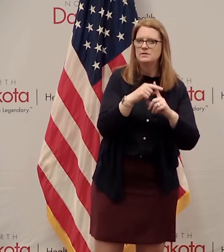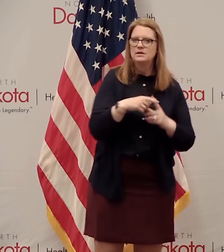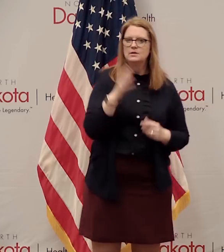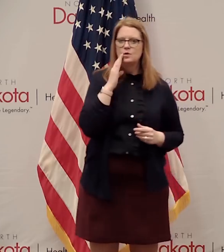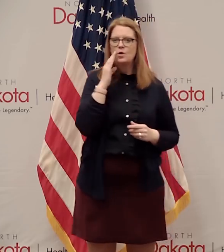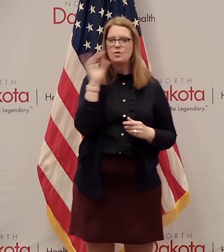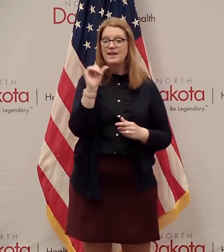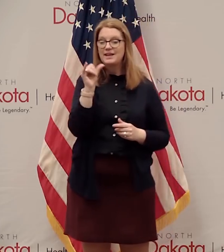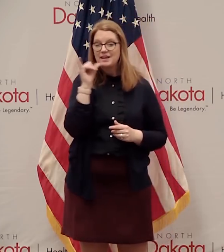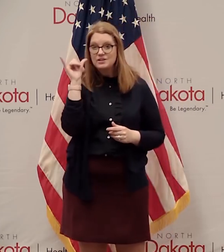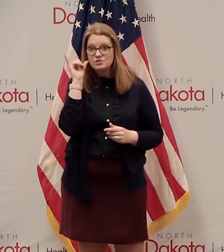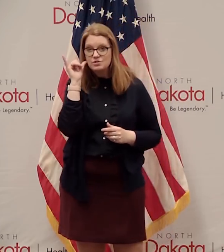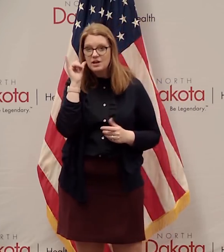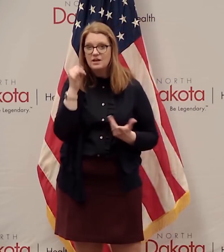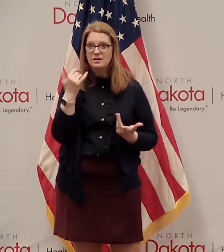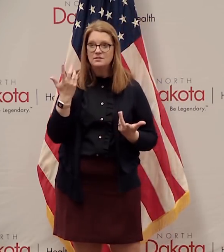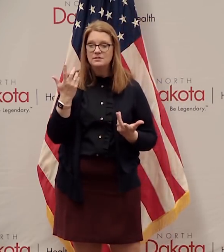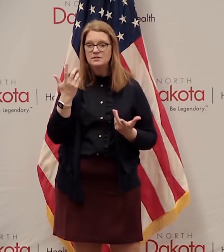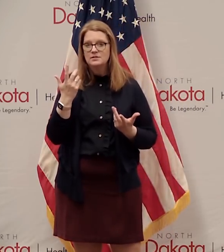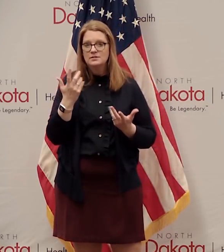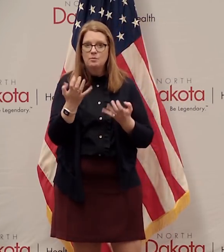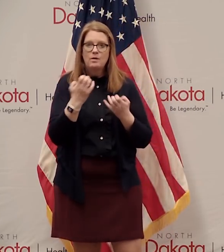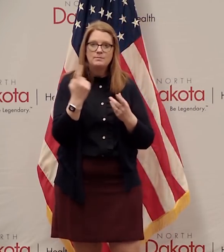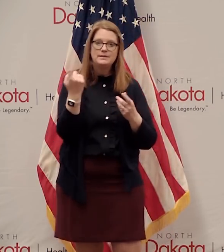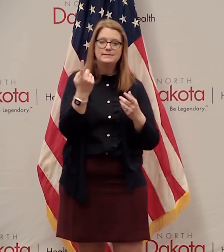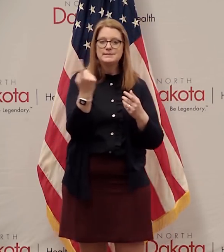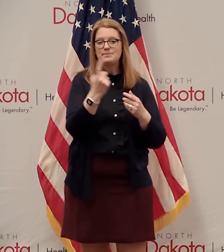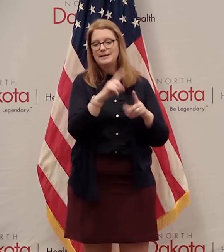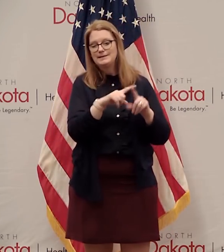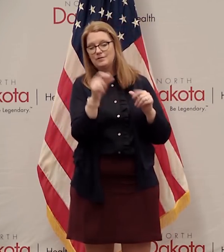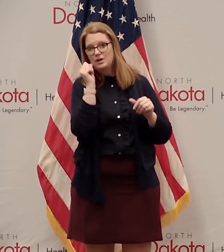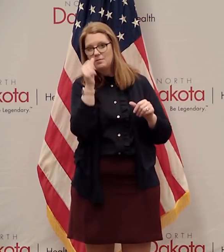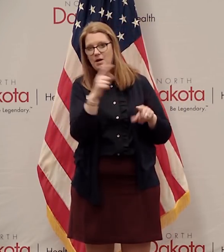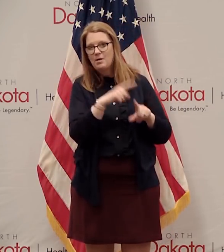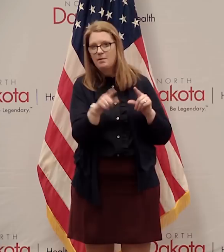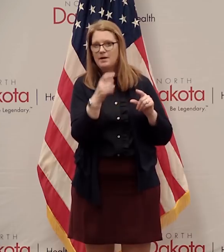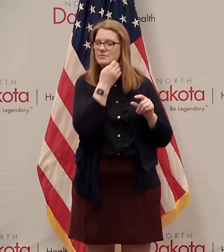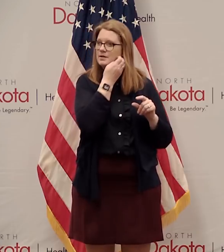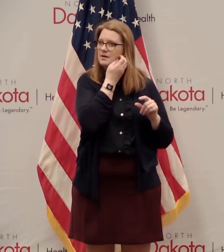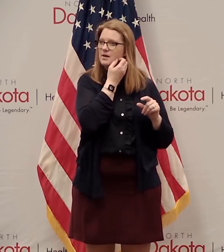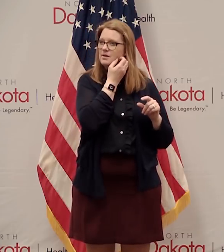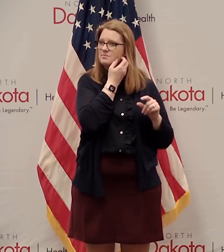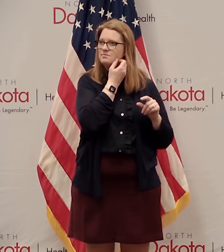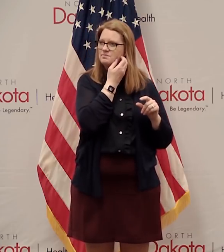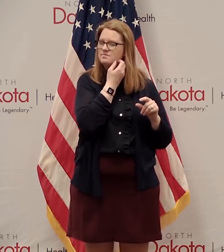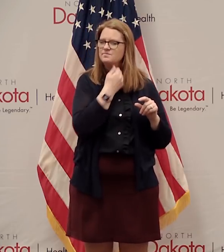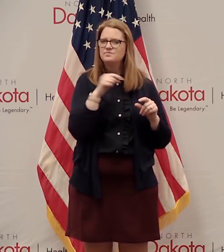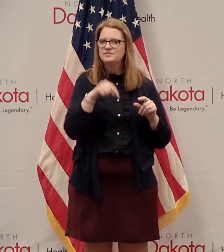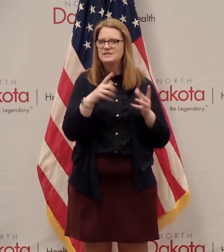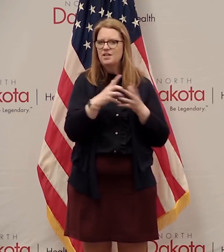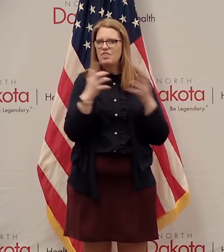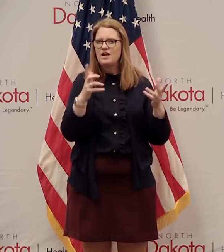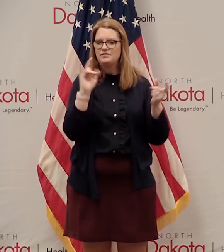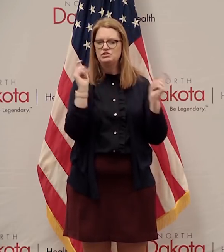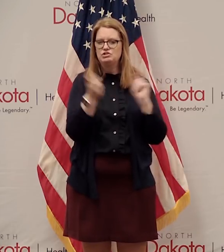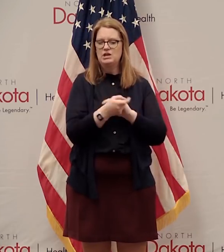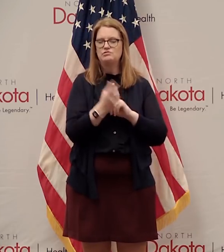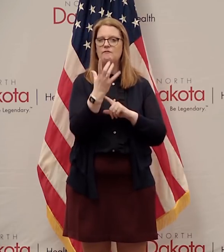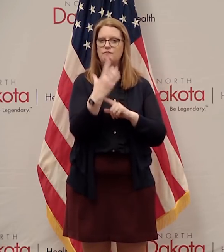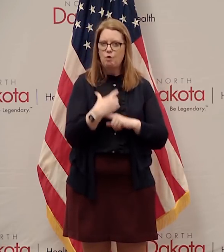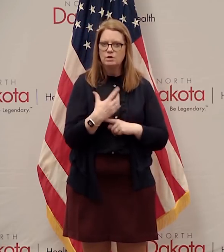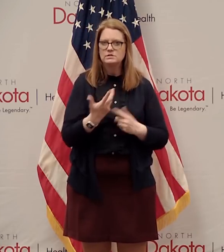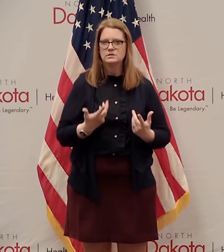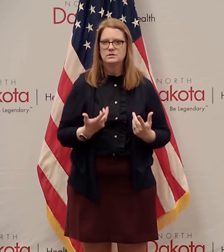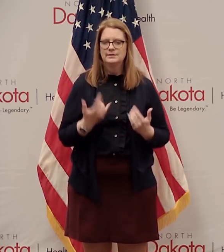yesterday, as opposed to desiring it to be a lot different tomorrow, for the most part. But this has been a lot of change that's been forced on us. It's going to be a period